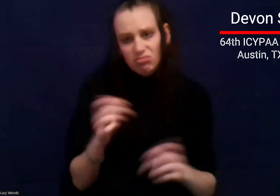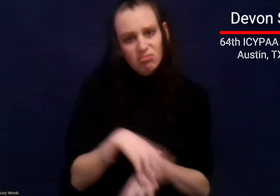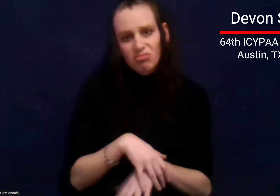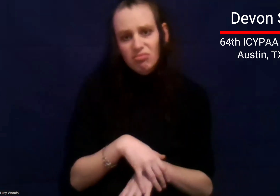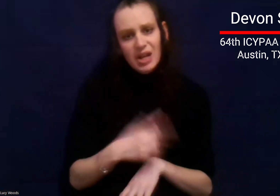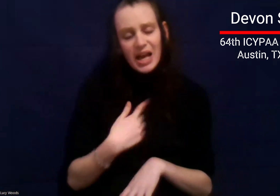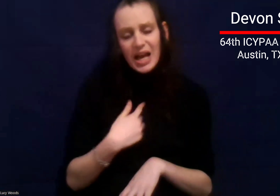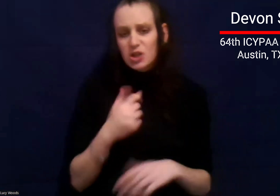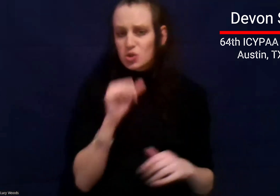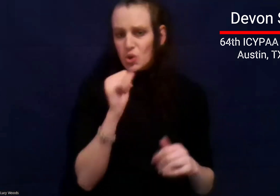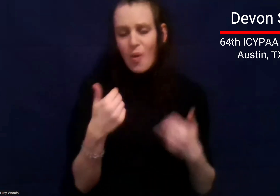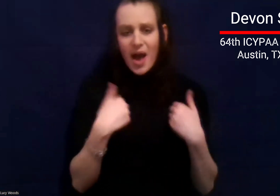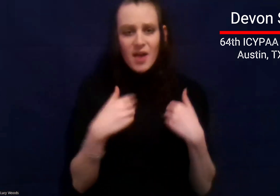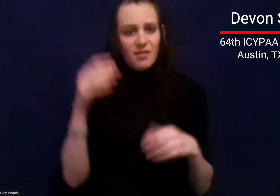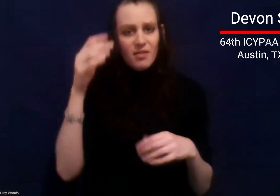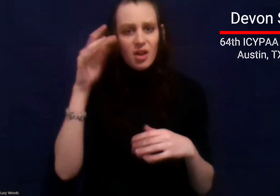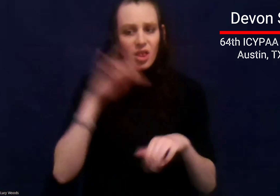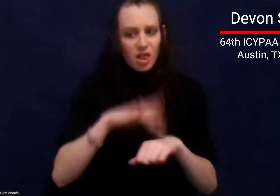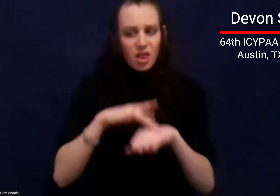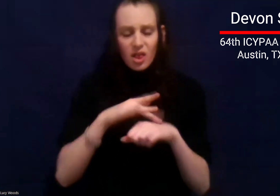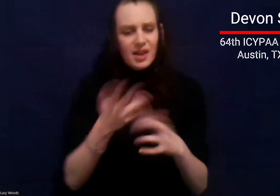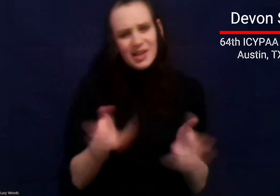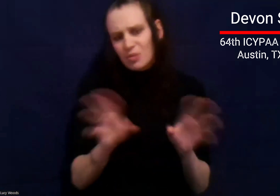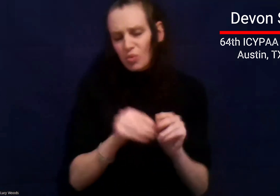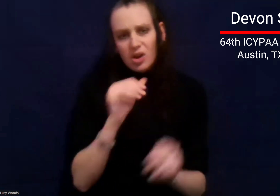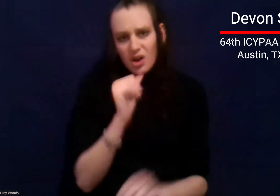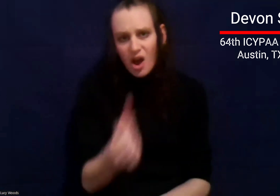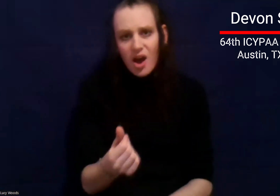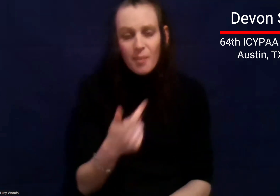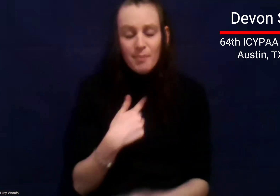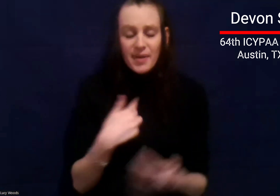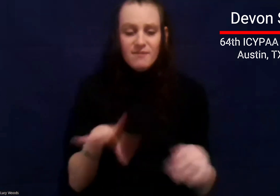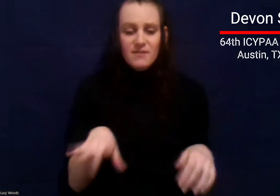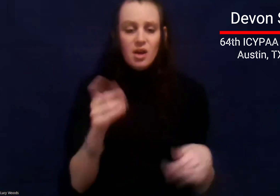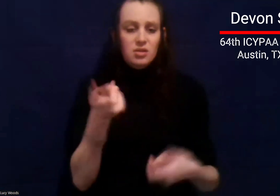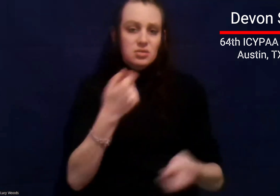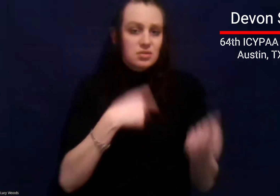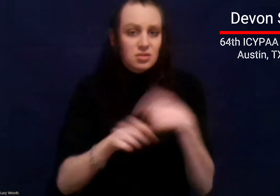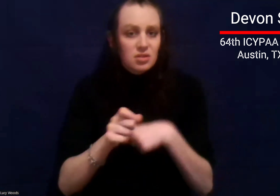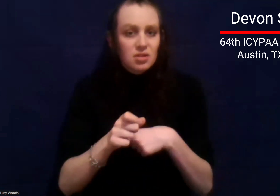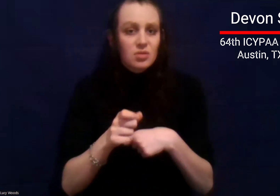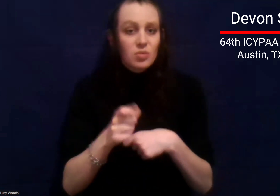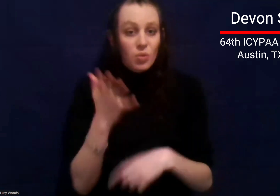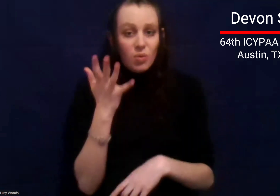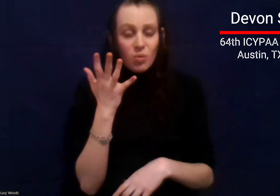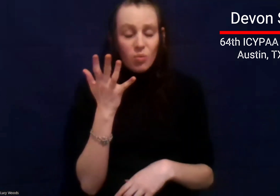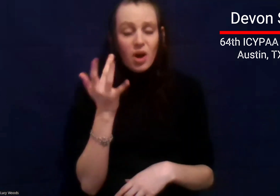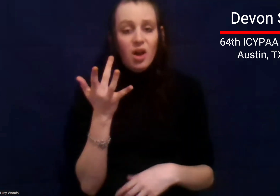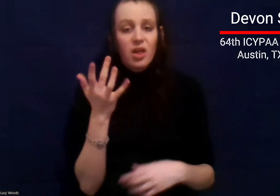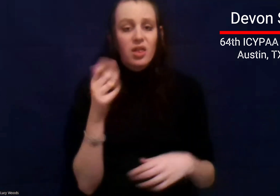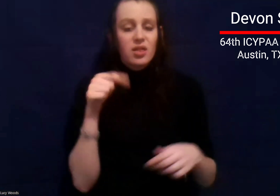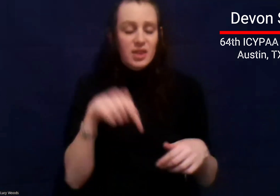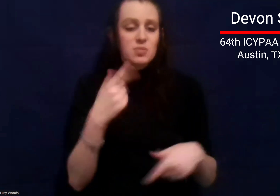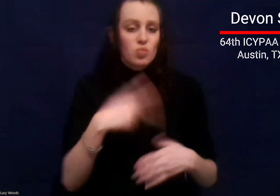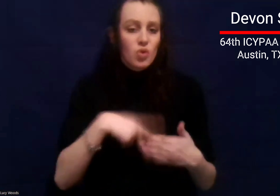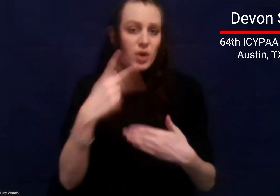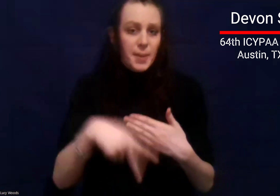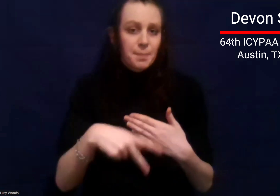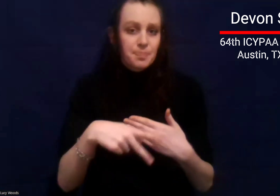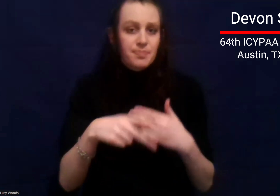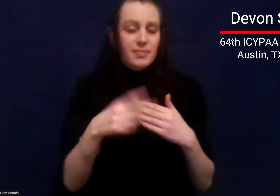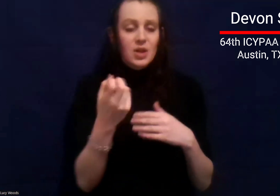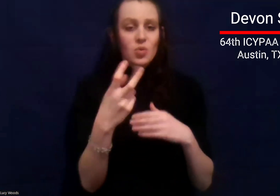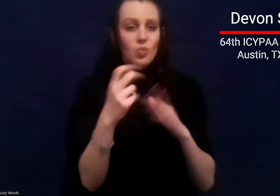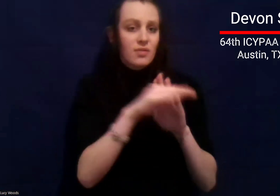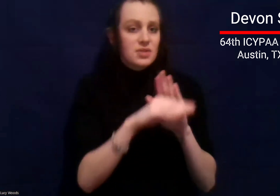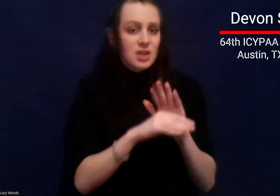that obsession anymore. I found a viable substitute because of this program. And as a result of taking these 12 steps, I